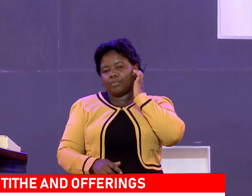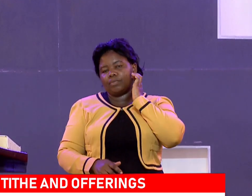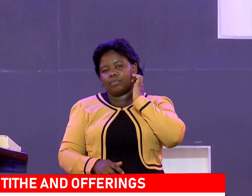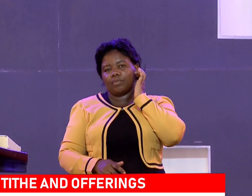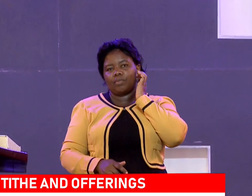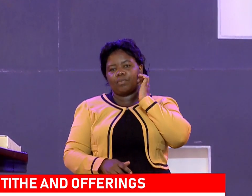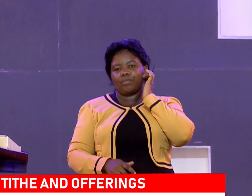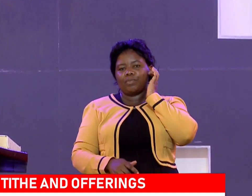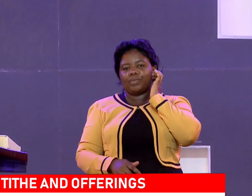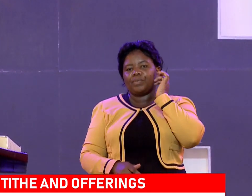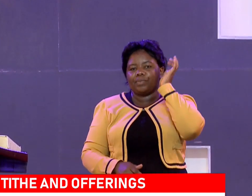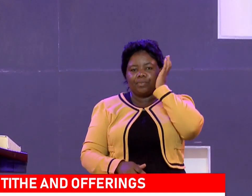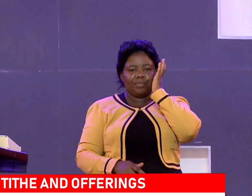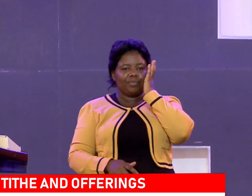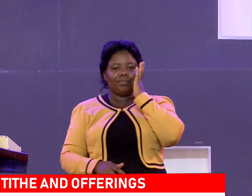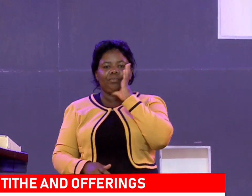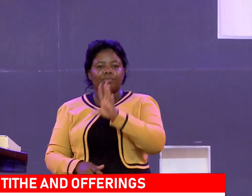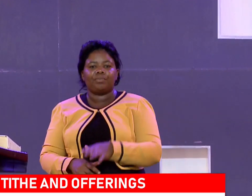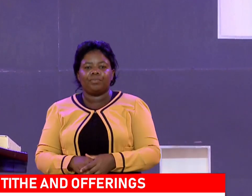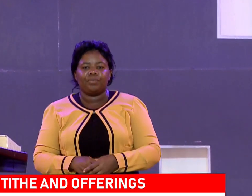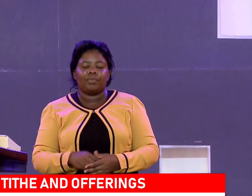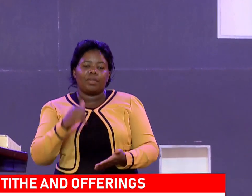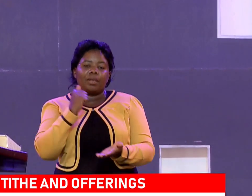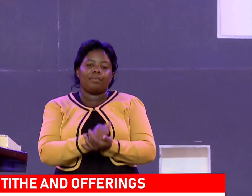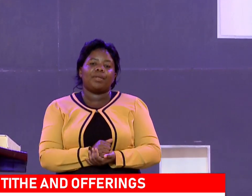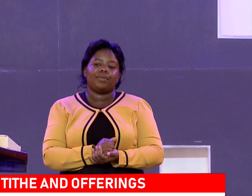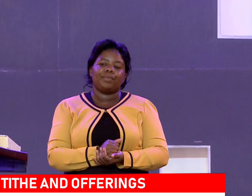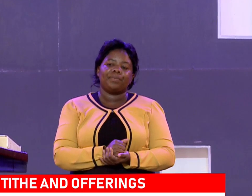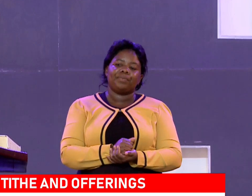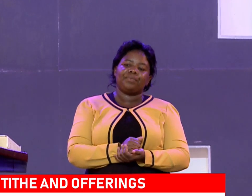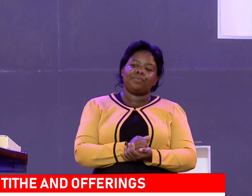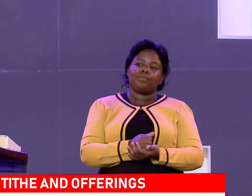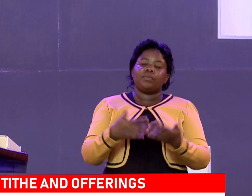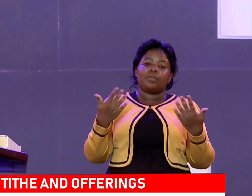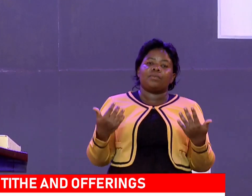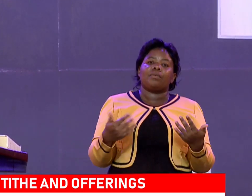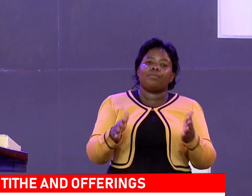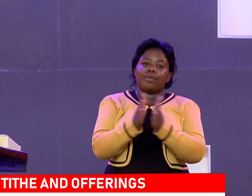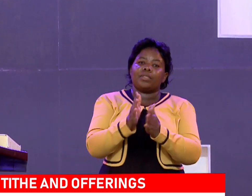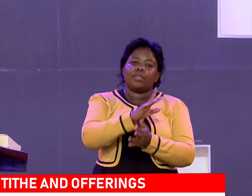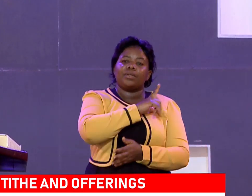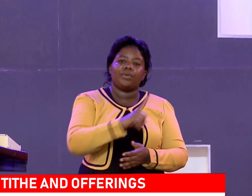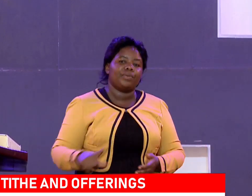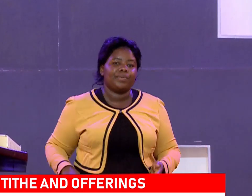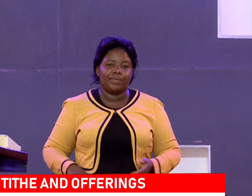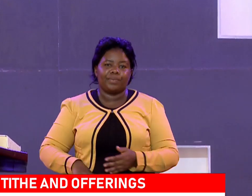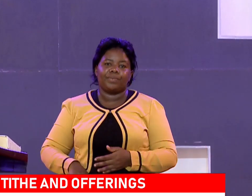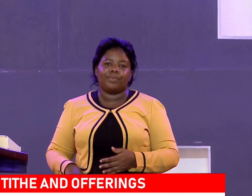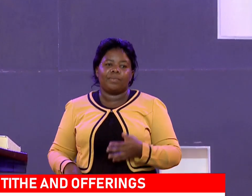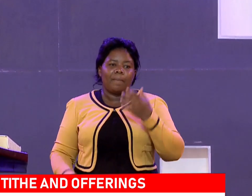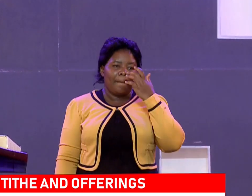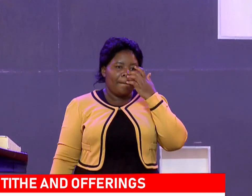offering, it will be reaching us. Amen. Amen. Praise